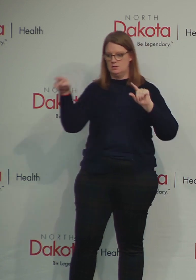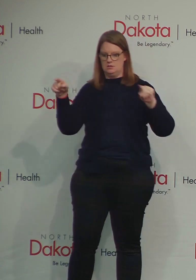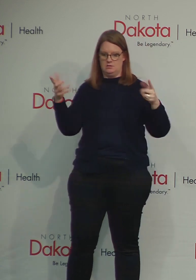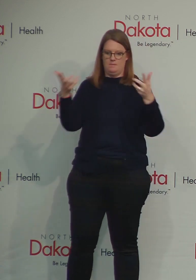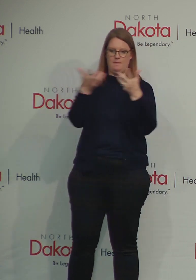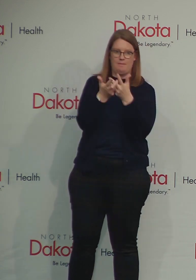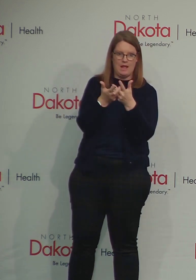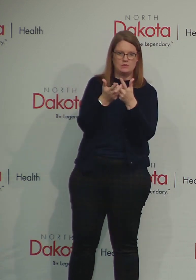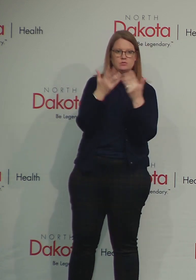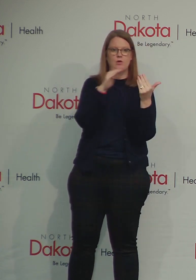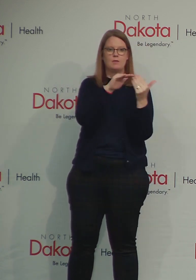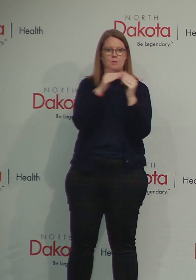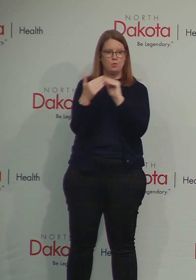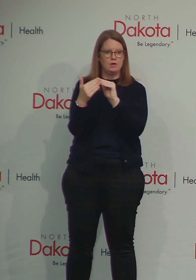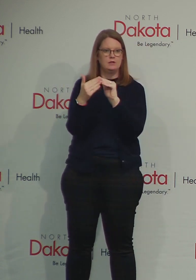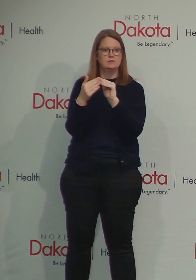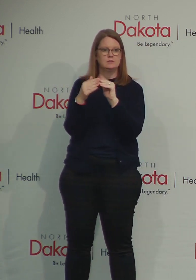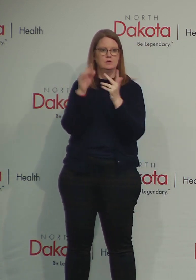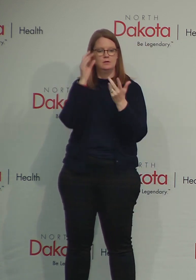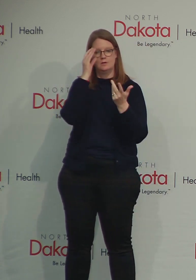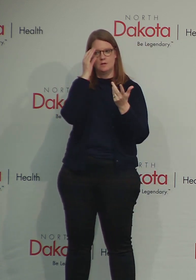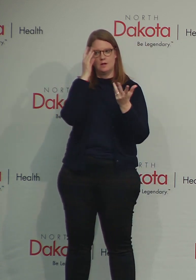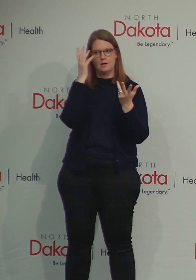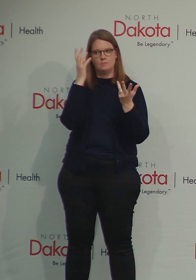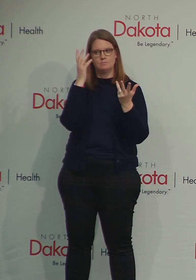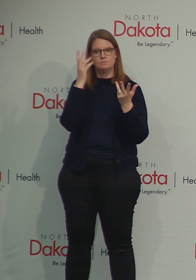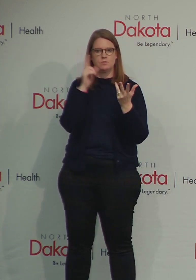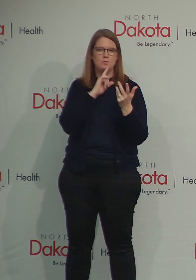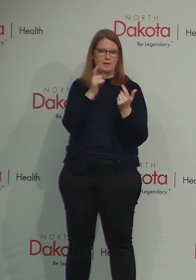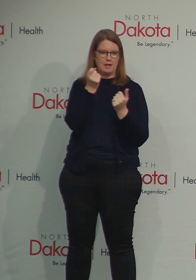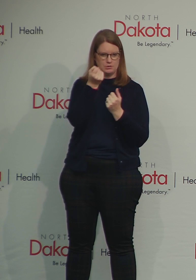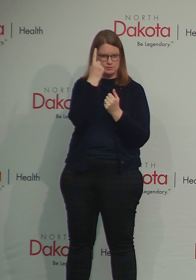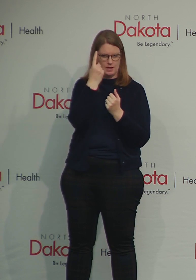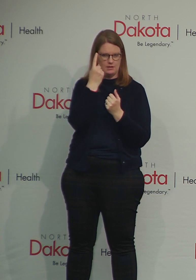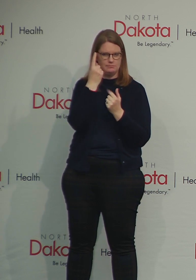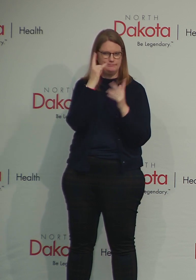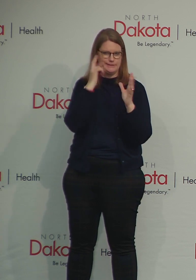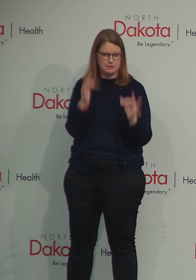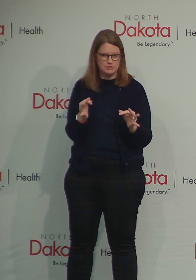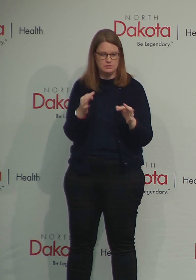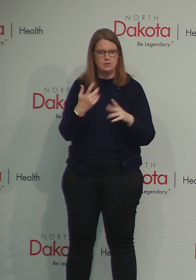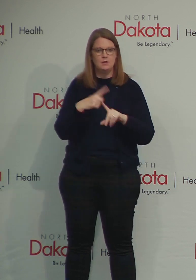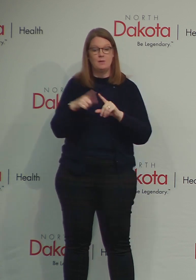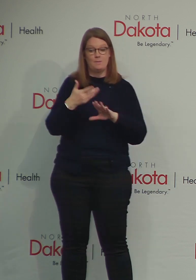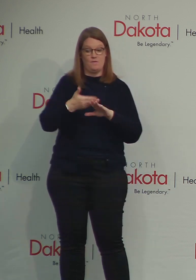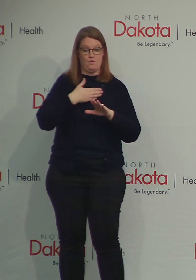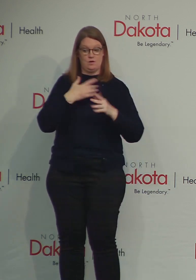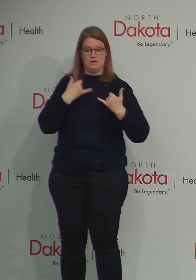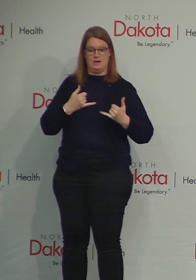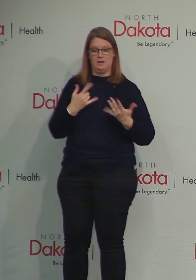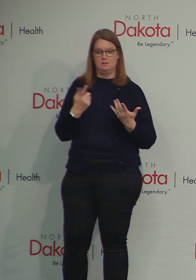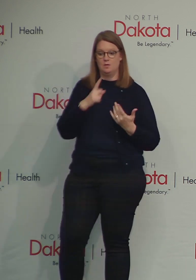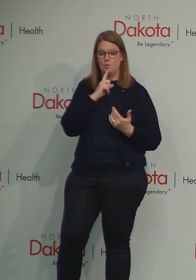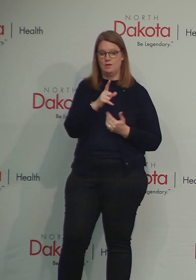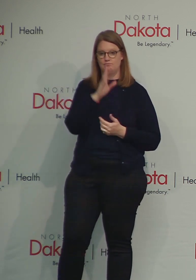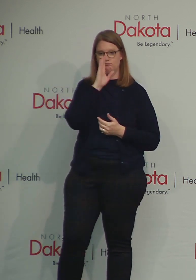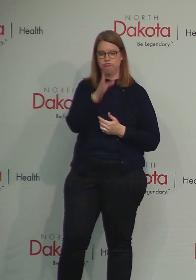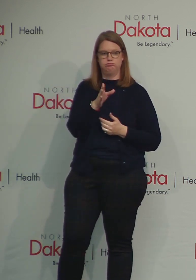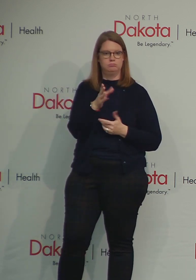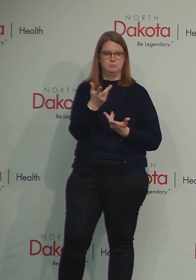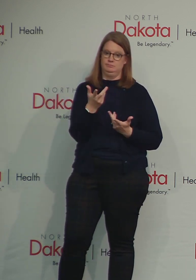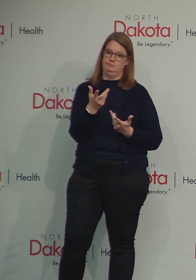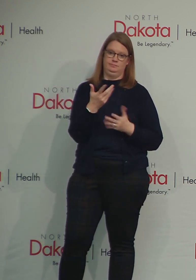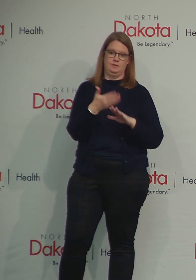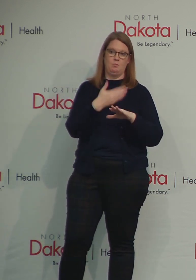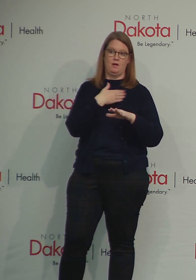and others could understand. But prior to today, they had just a straight, very simple understand.